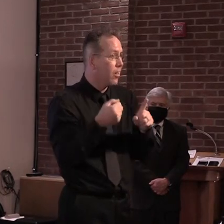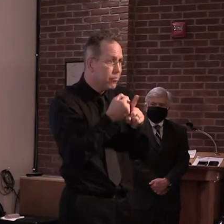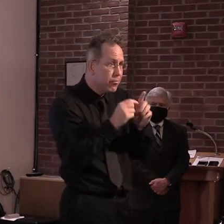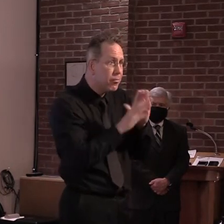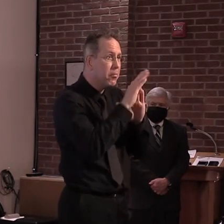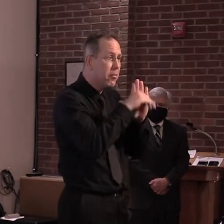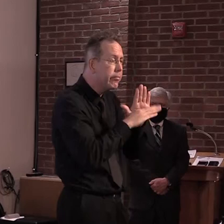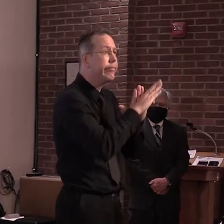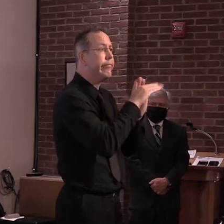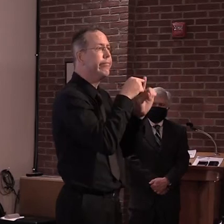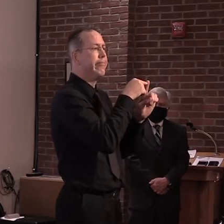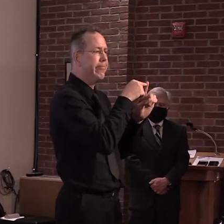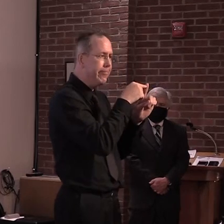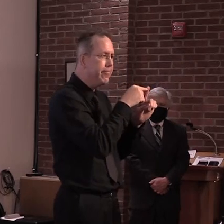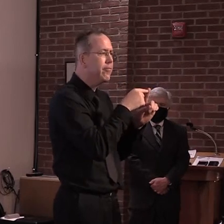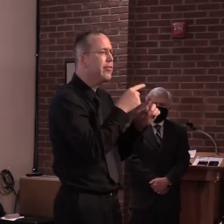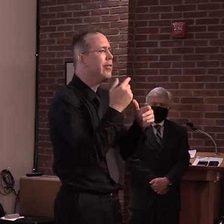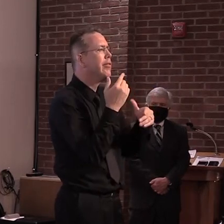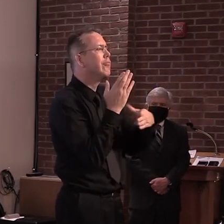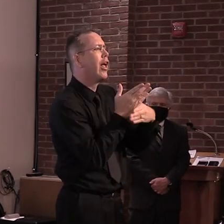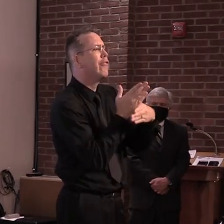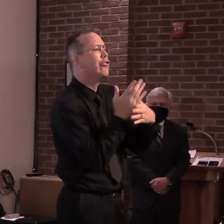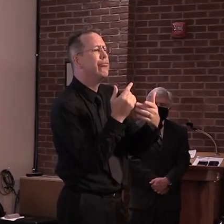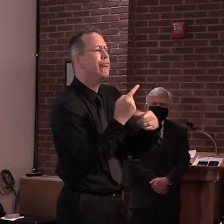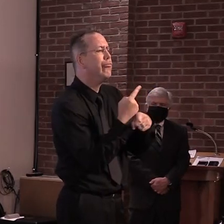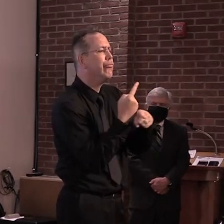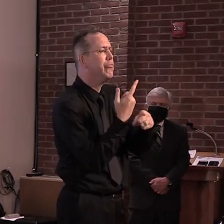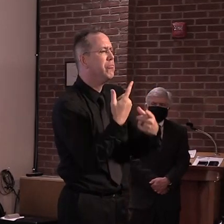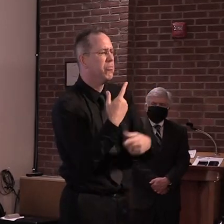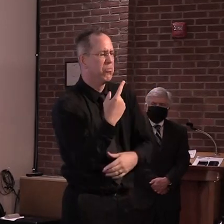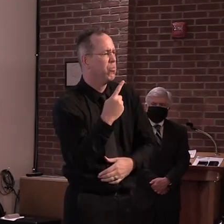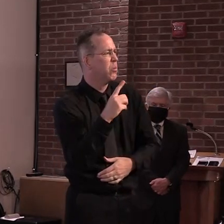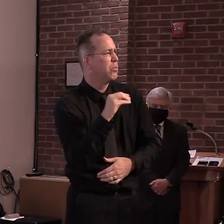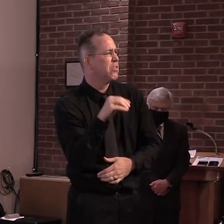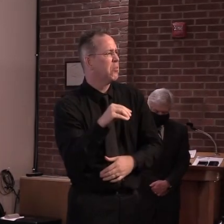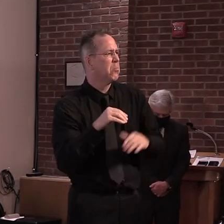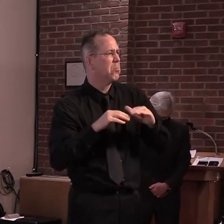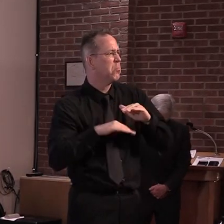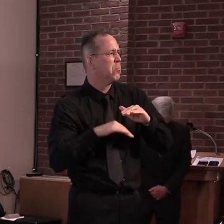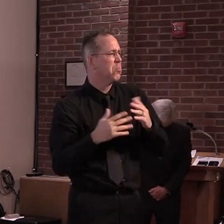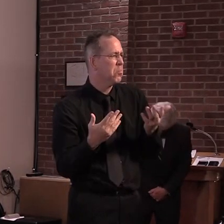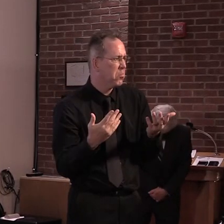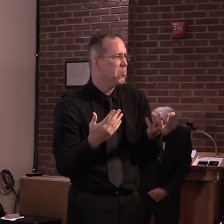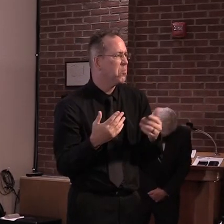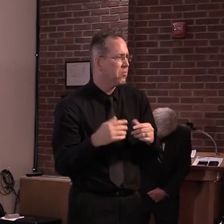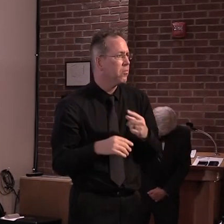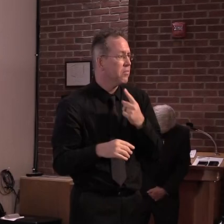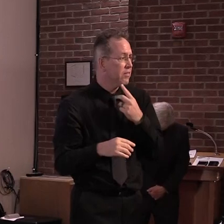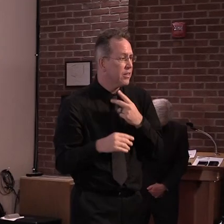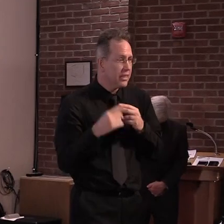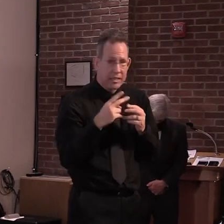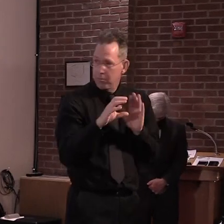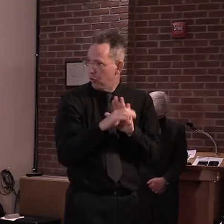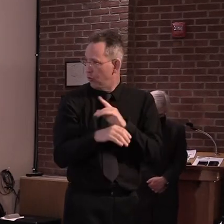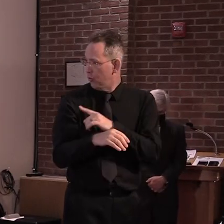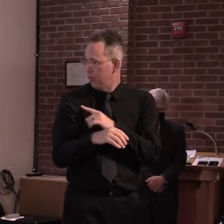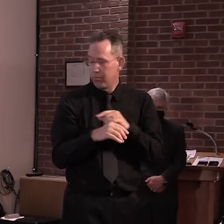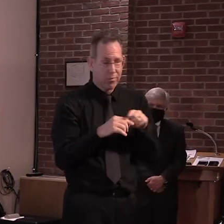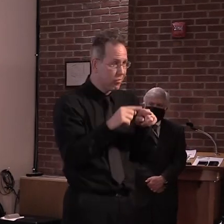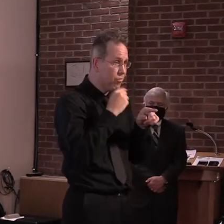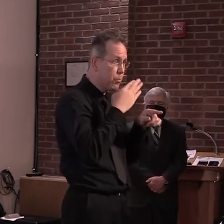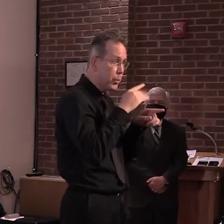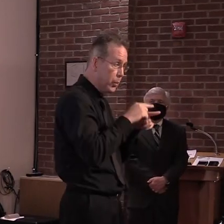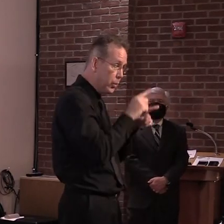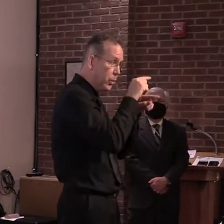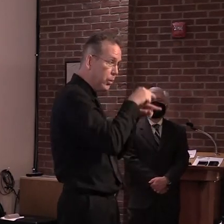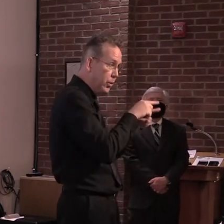1%. Again, here we've established a guardrail of a 5% percent positive tests coming back, which is well